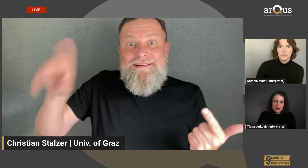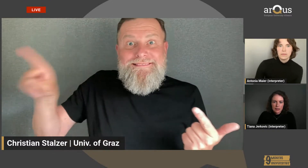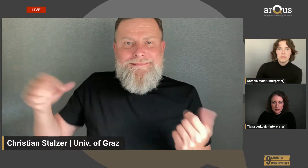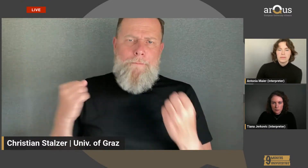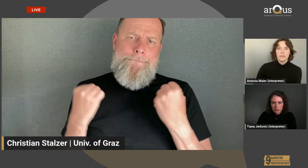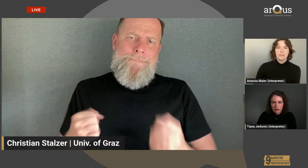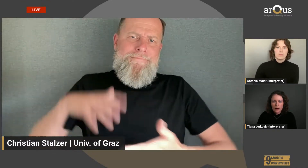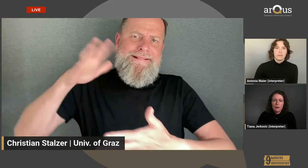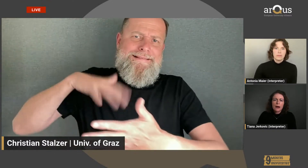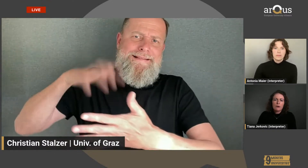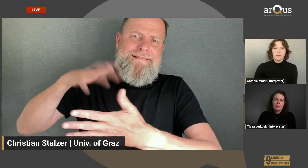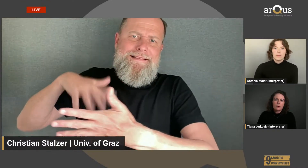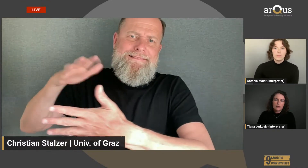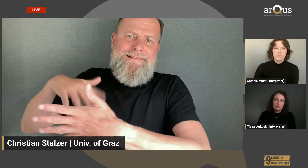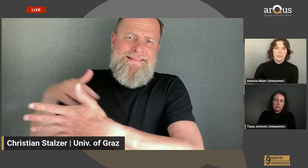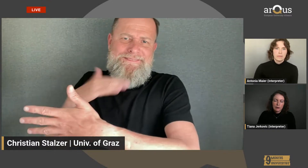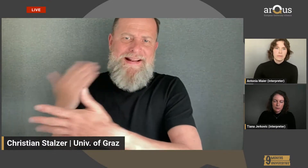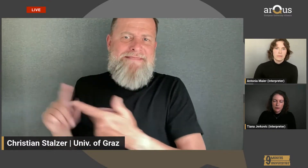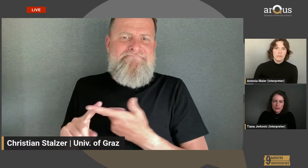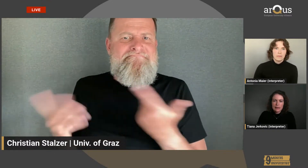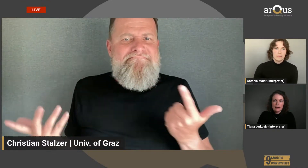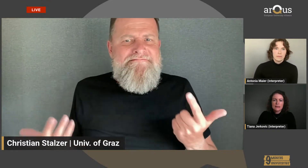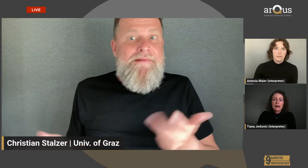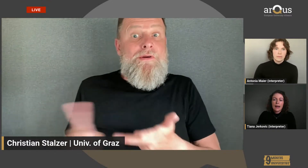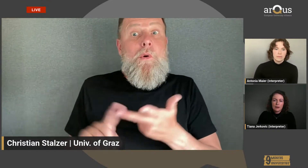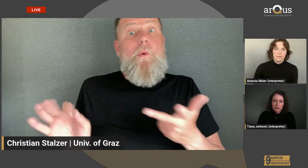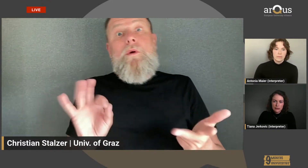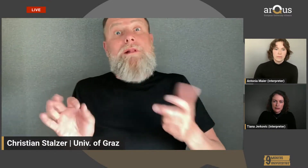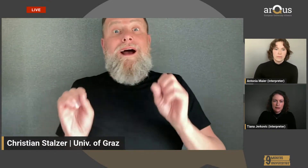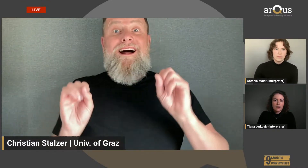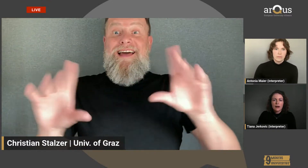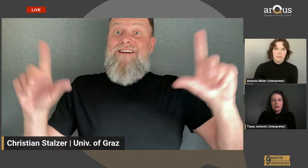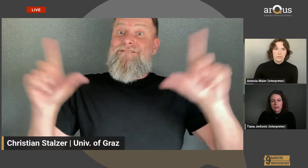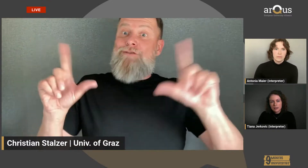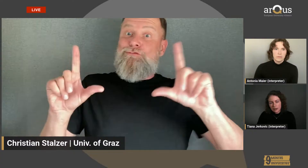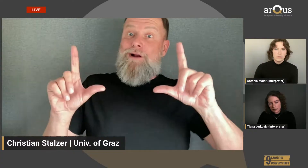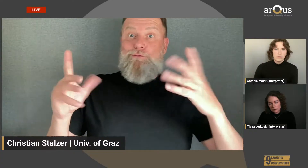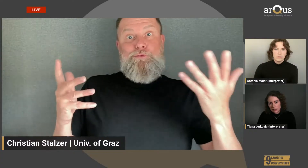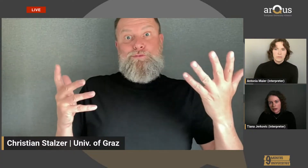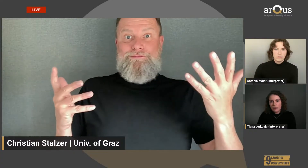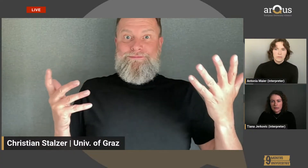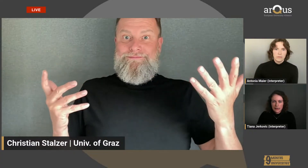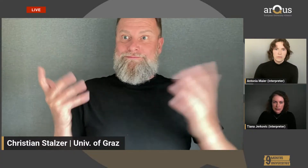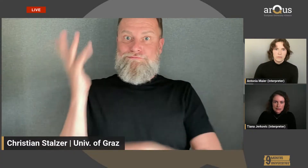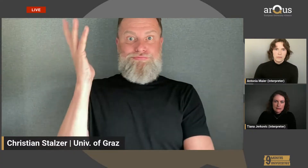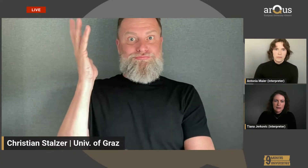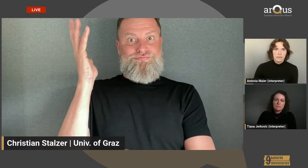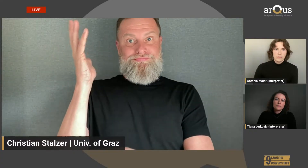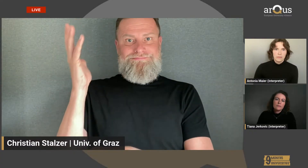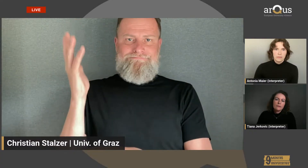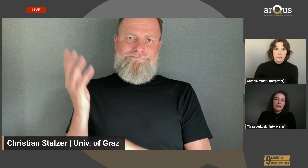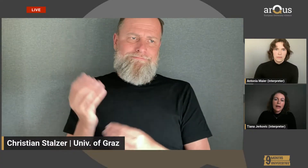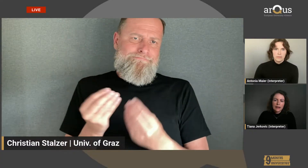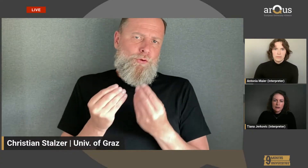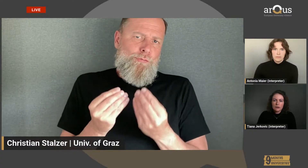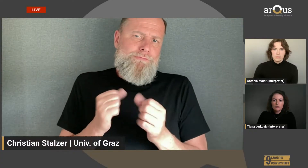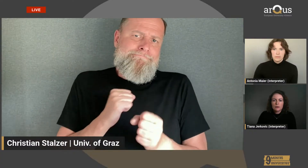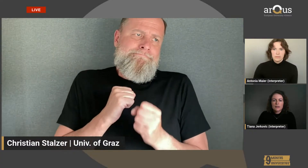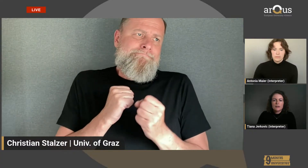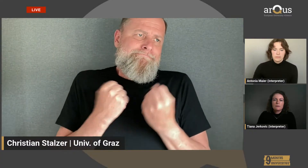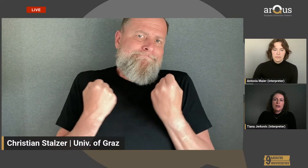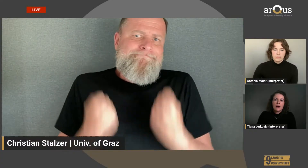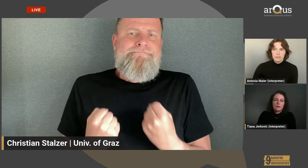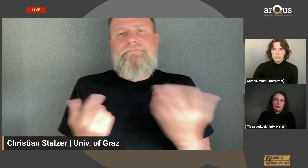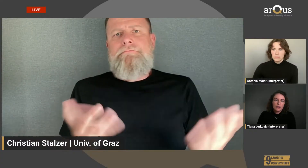visually accessible. PowerPoint slides heavily rely on text. And of